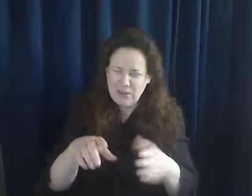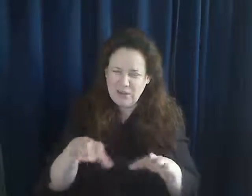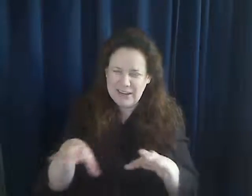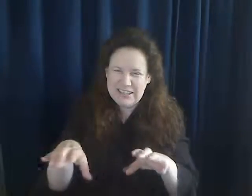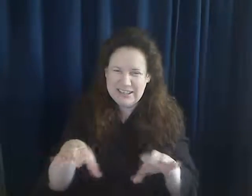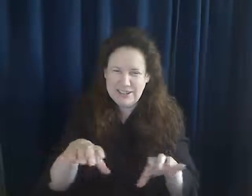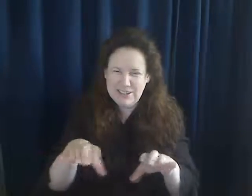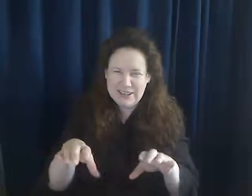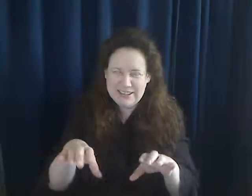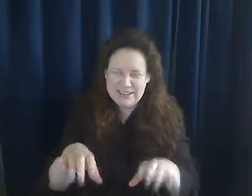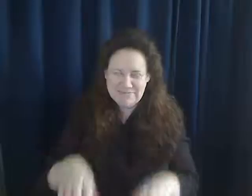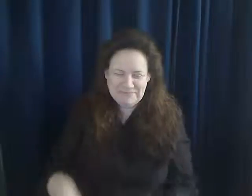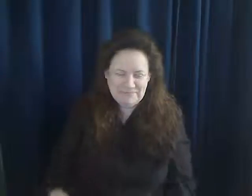what are you doing?